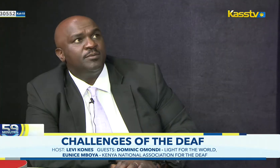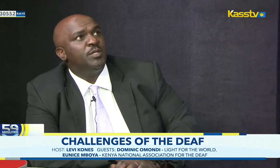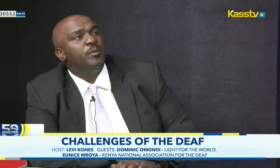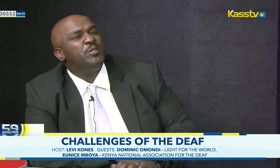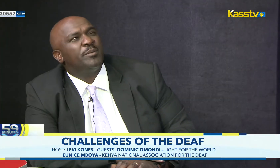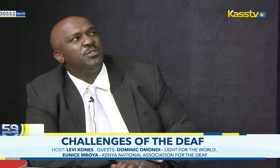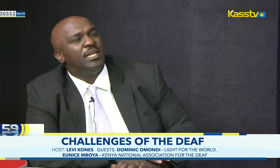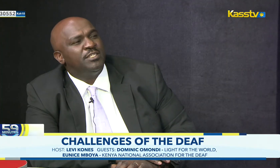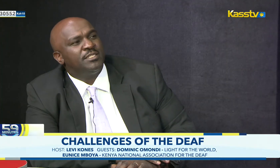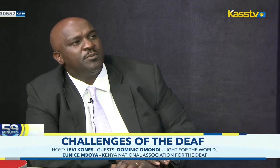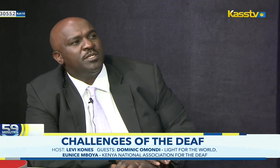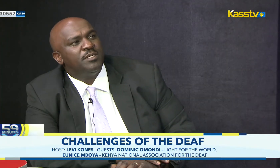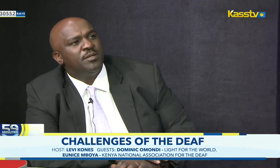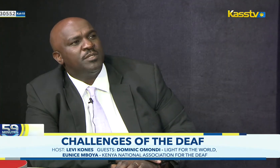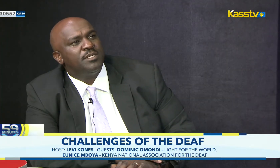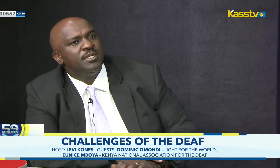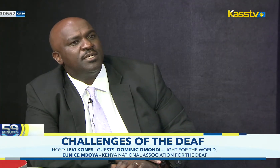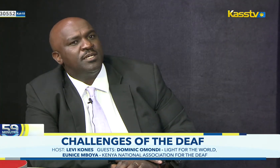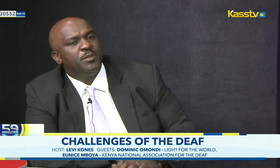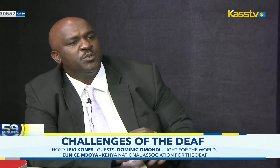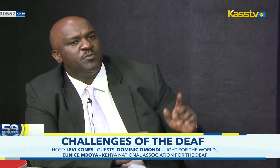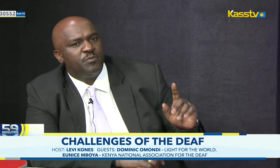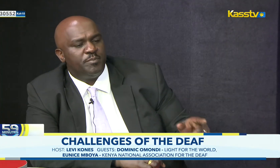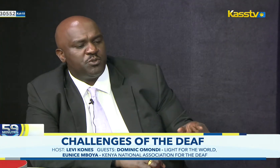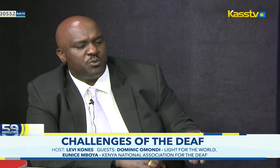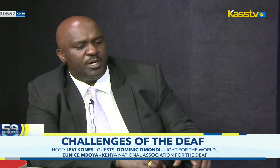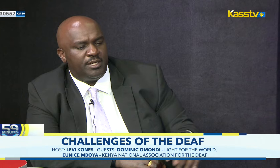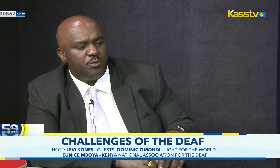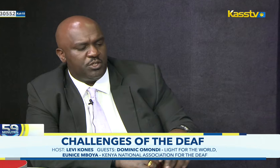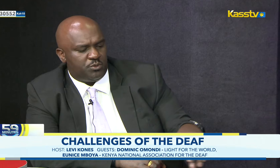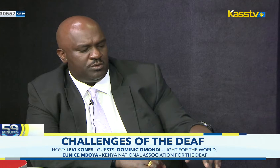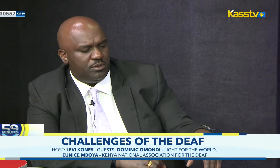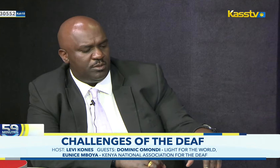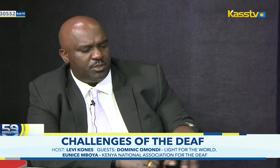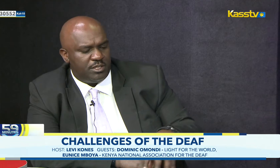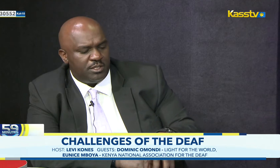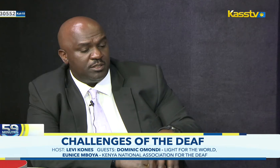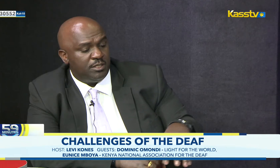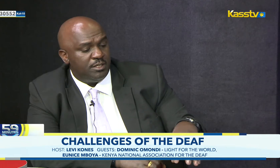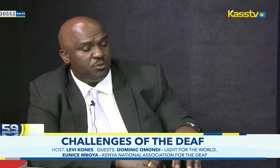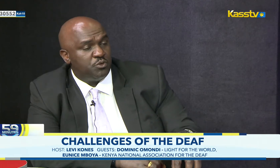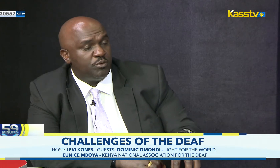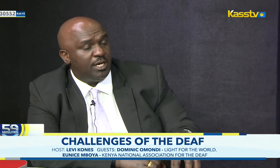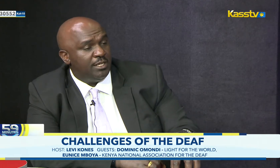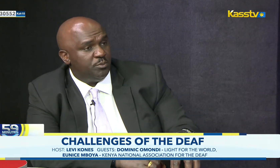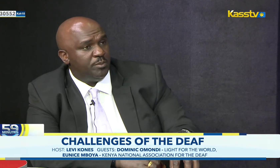When we talk about challenges, and we say, because we've mentioned one, education, bringing in children early to be able to